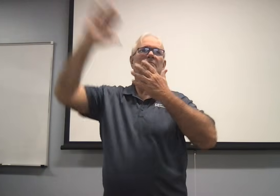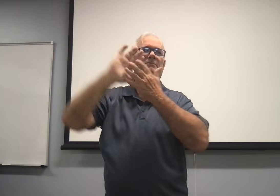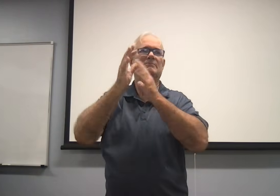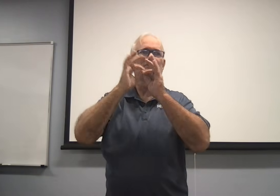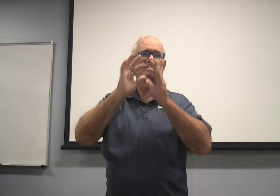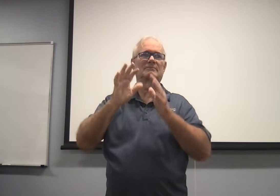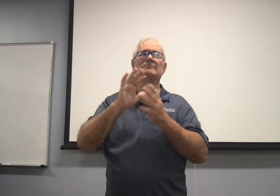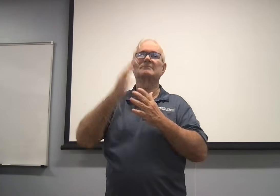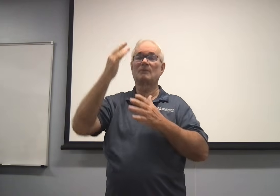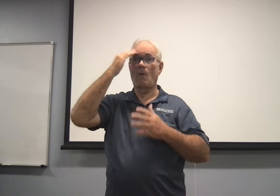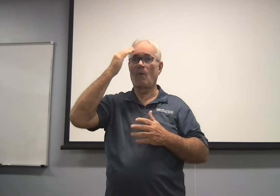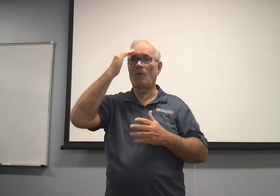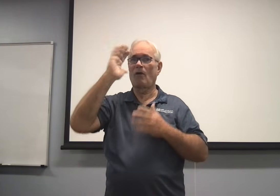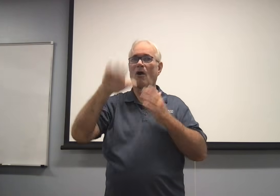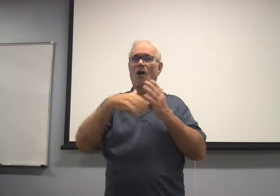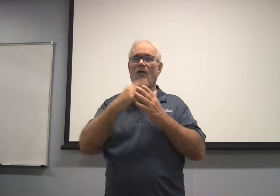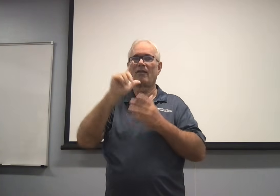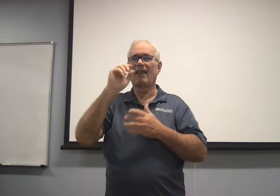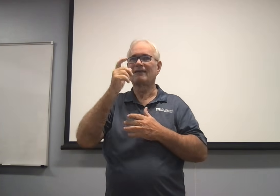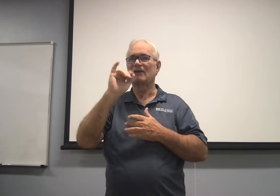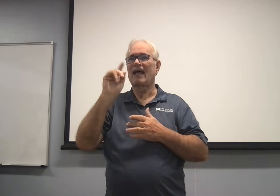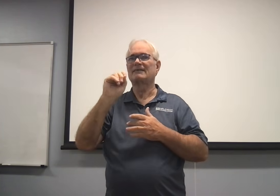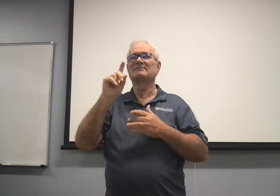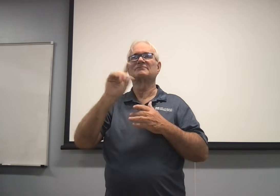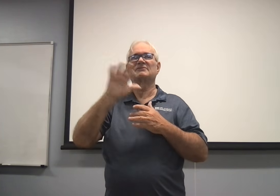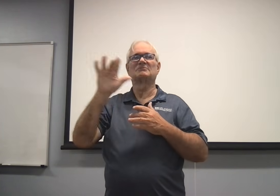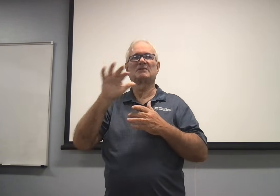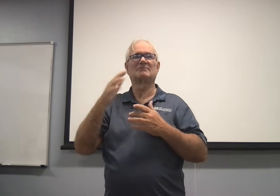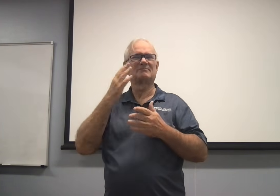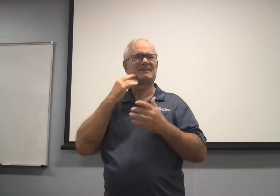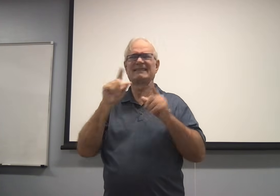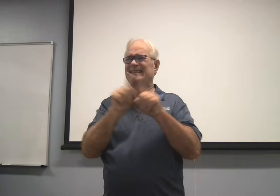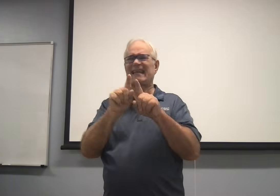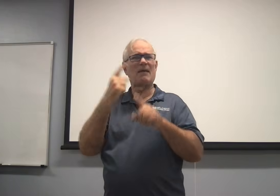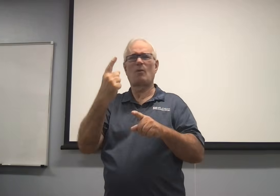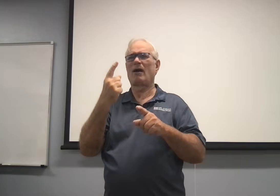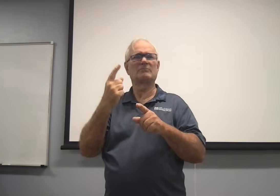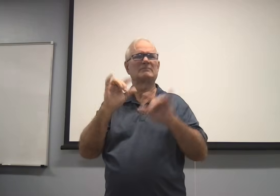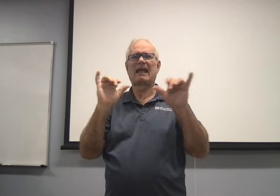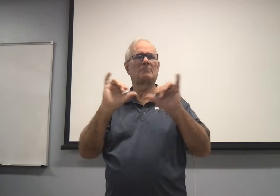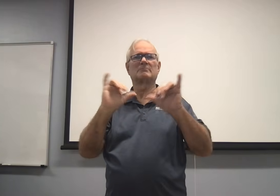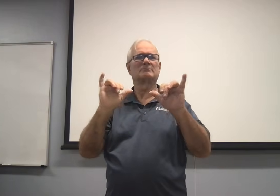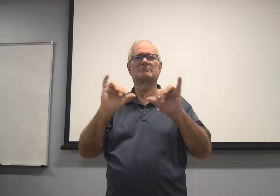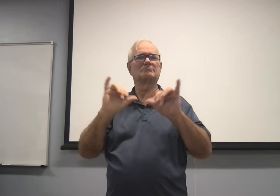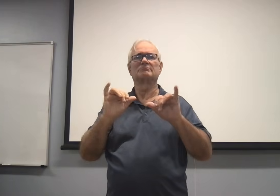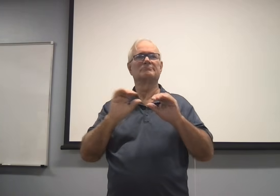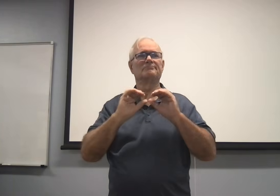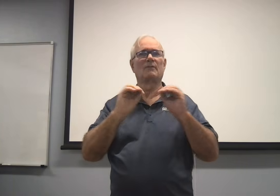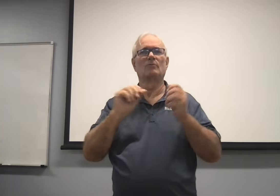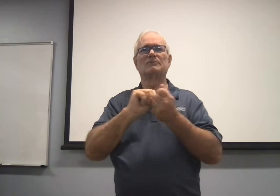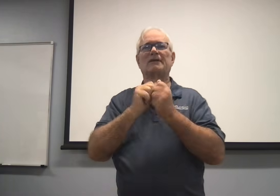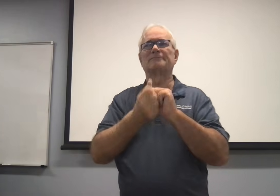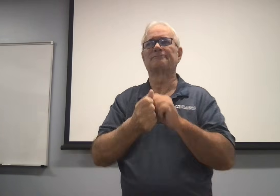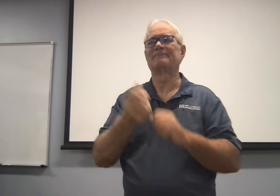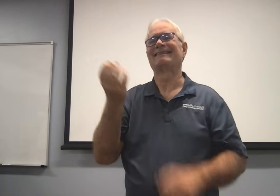before you go on to be an interpreter so that you can recognize all of those. It's typically the same